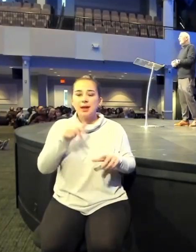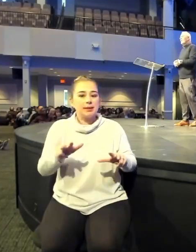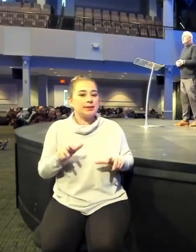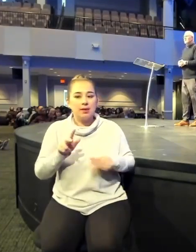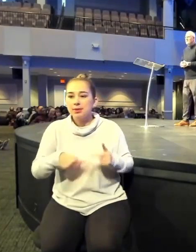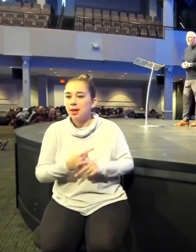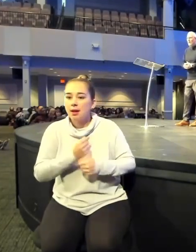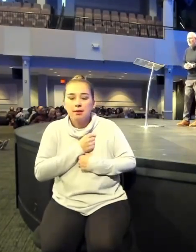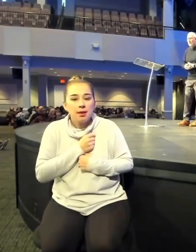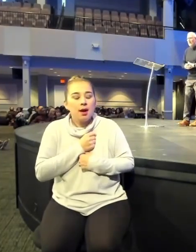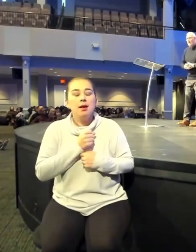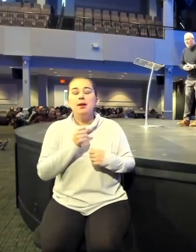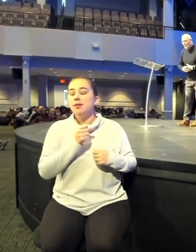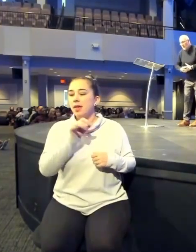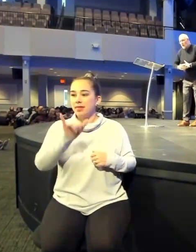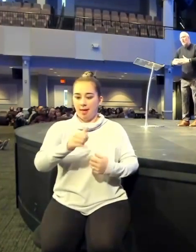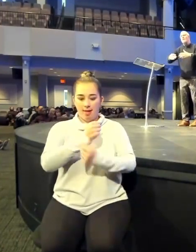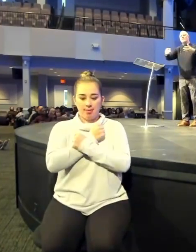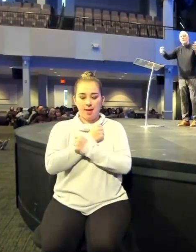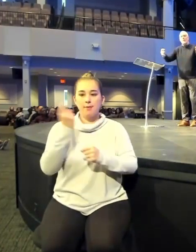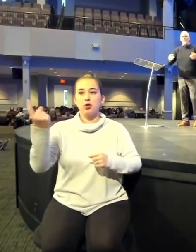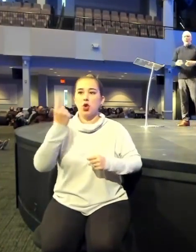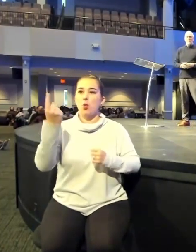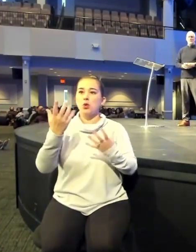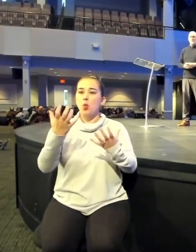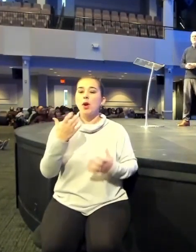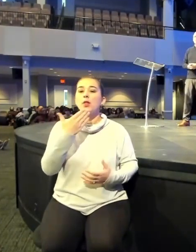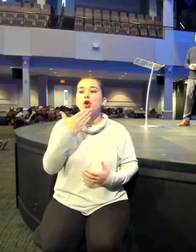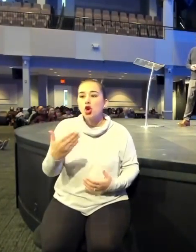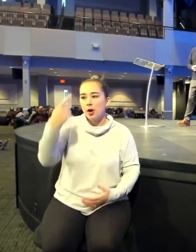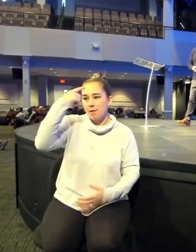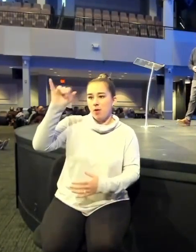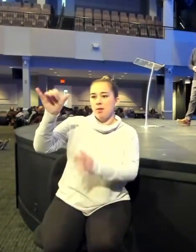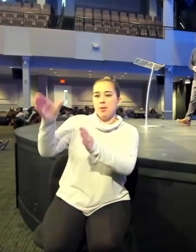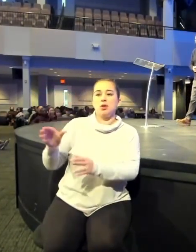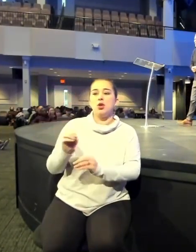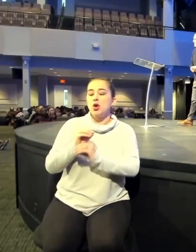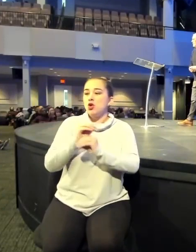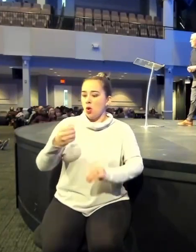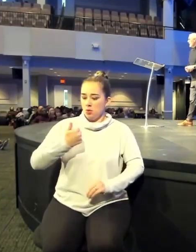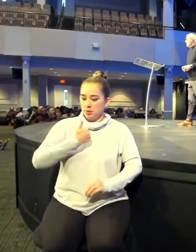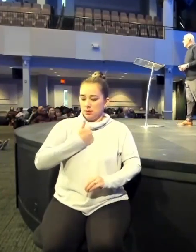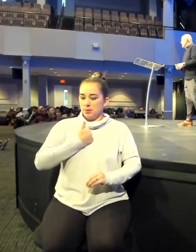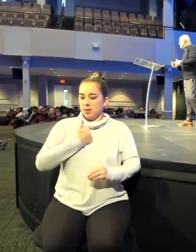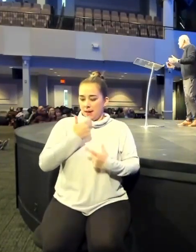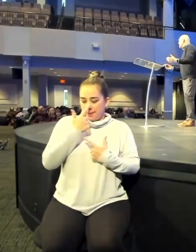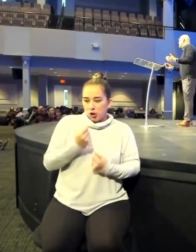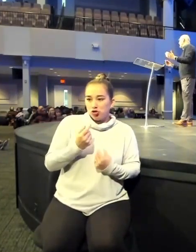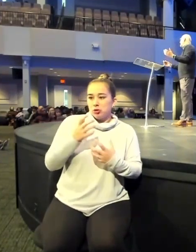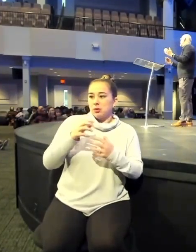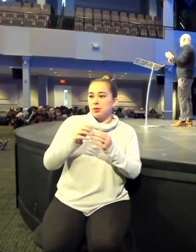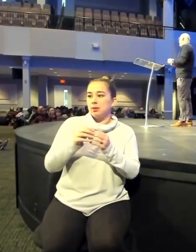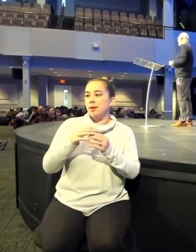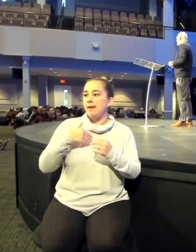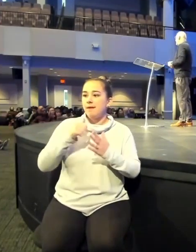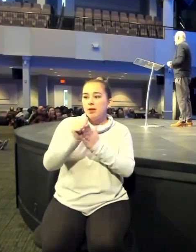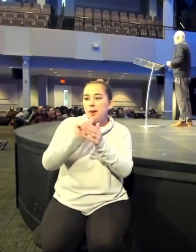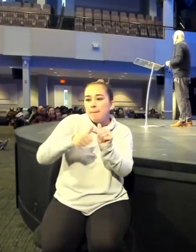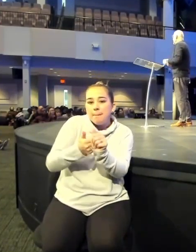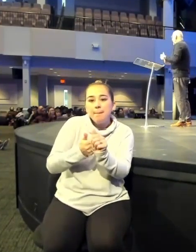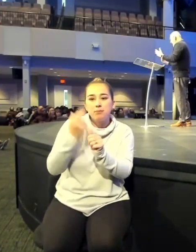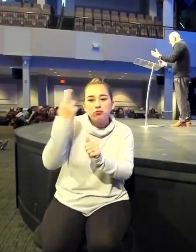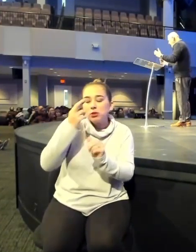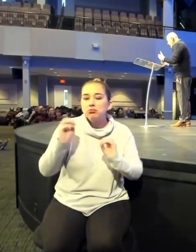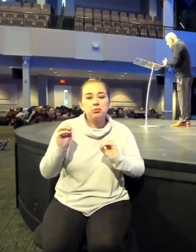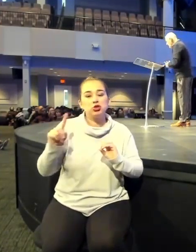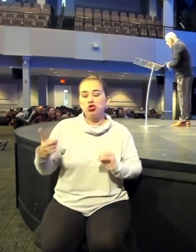that is always concerned for the good of someone else, no self-interest at all, and no conditions based upon it. So